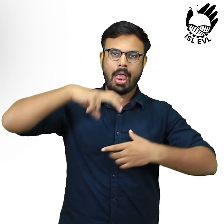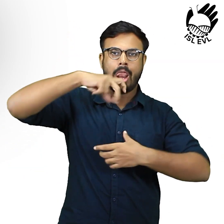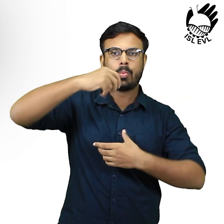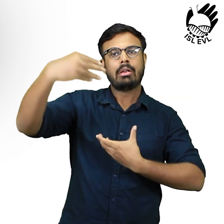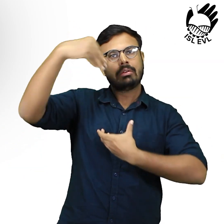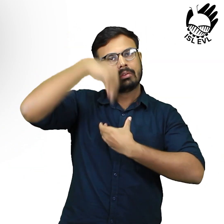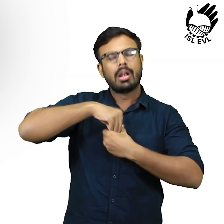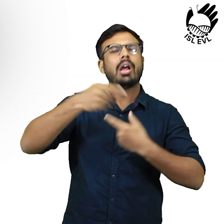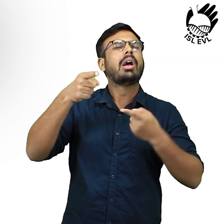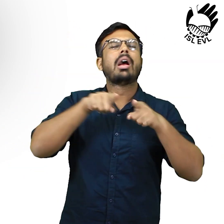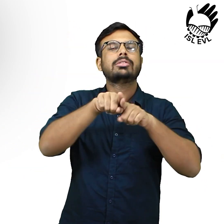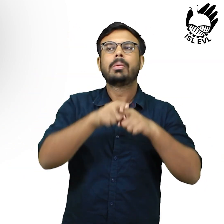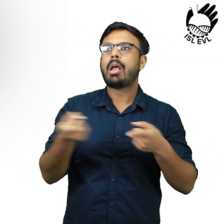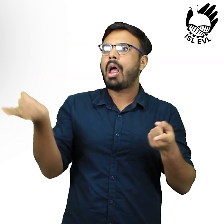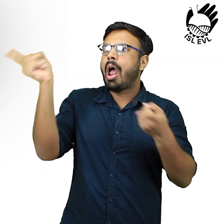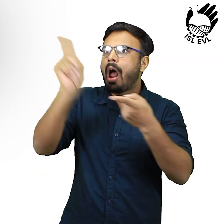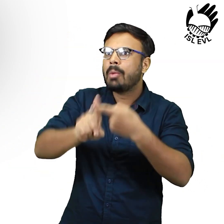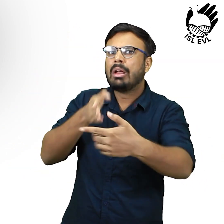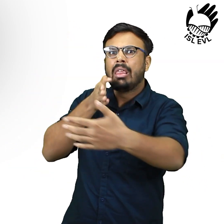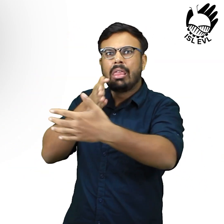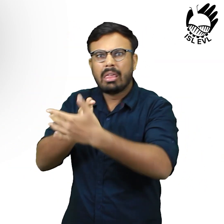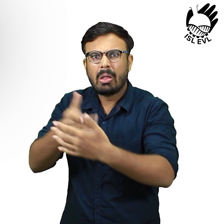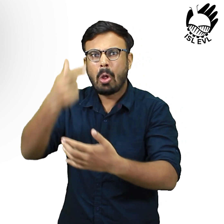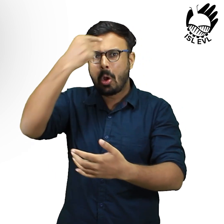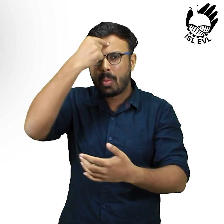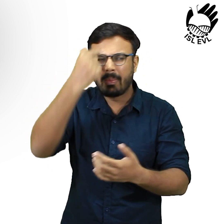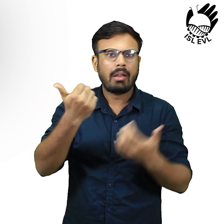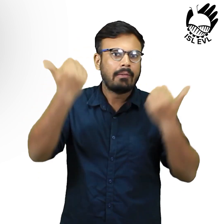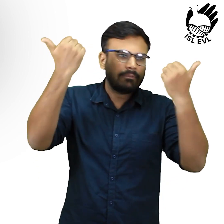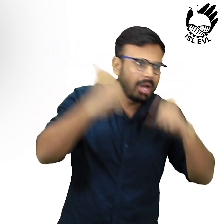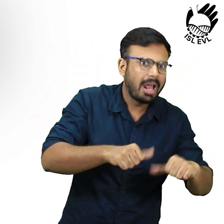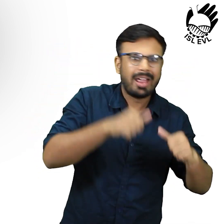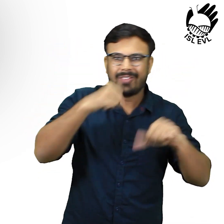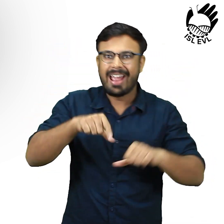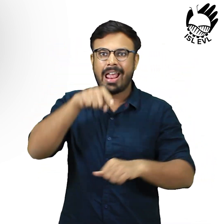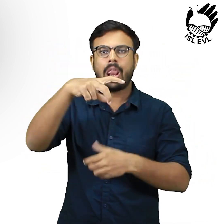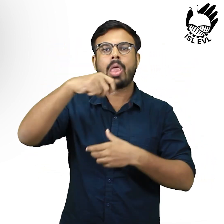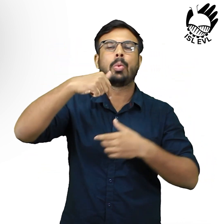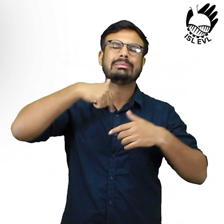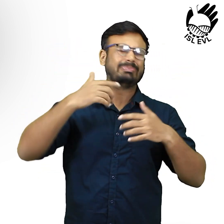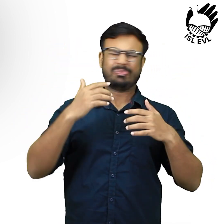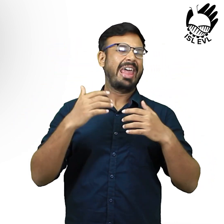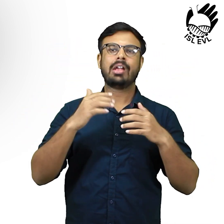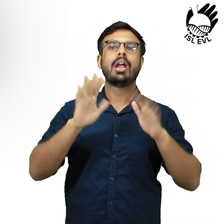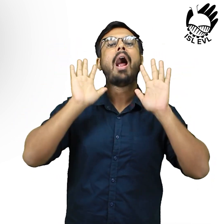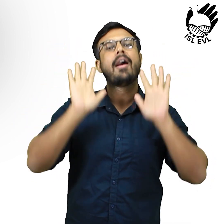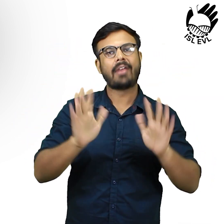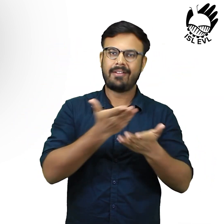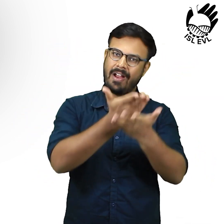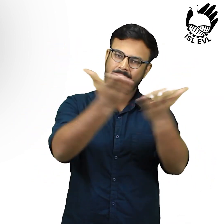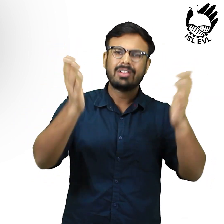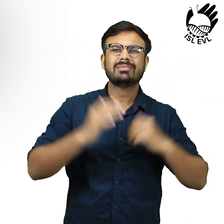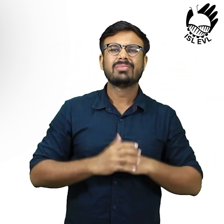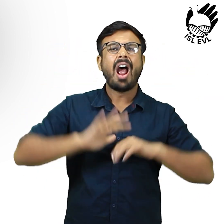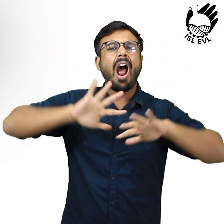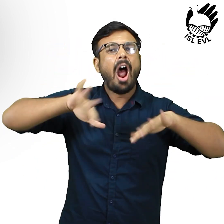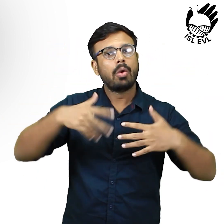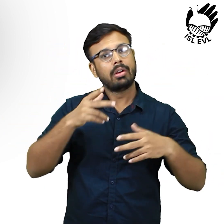For example, if we consider lemons as the disappointments and challenges which we may face in our day-to-day lives, a good way